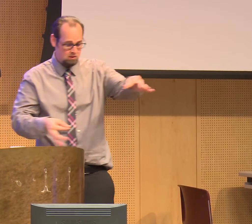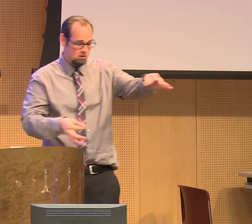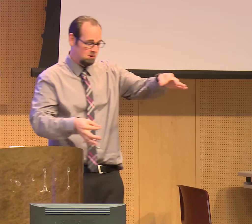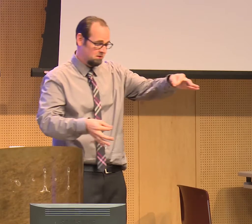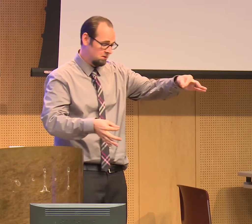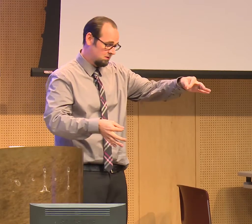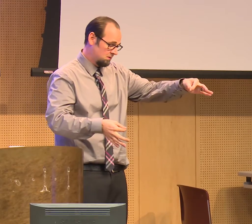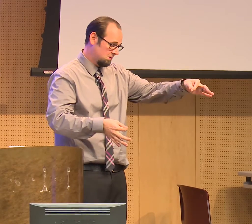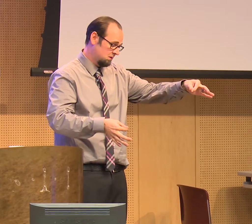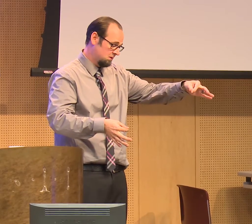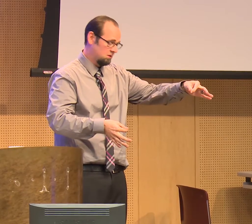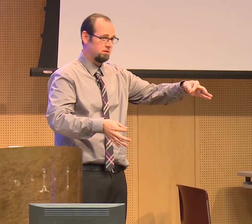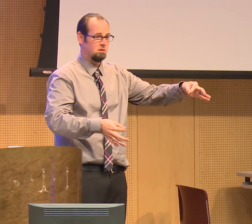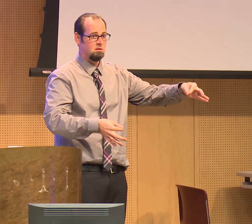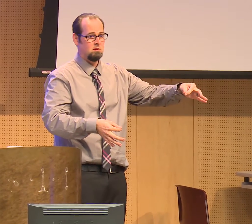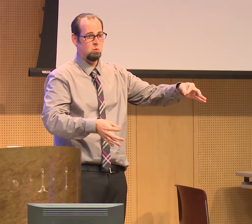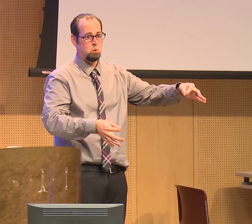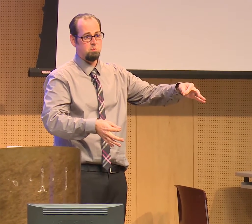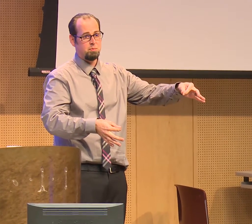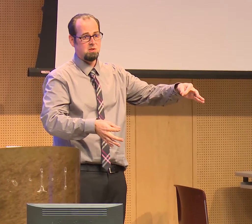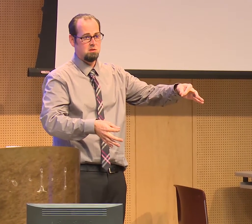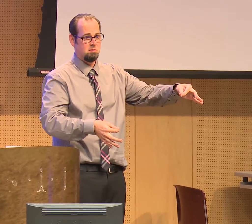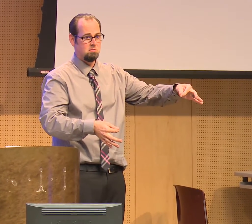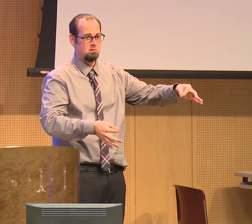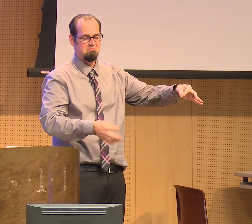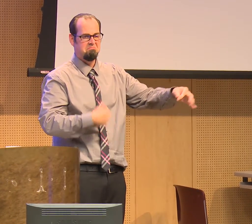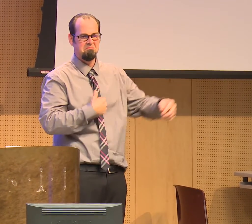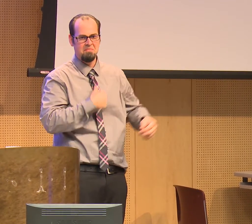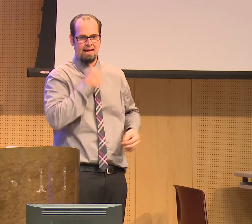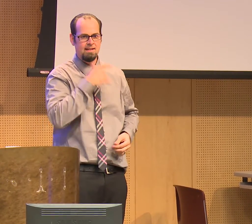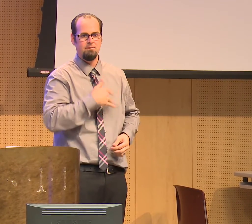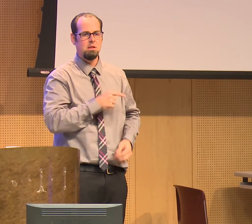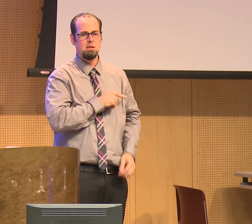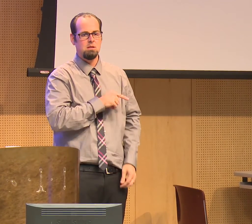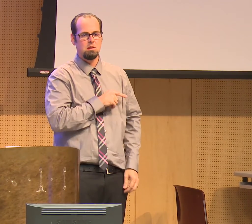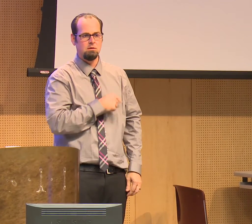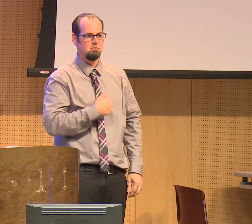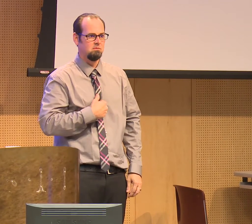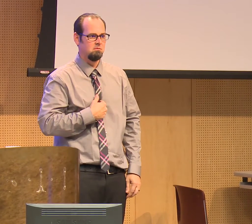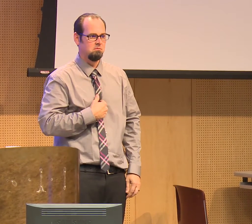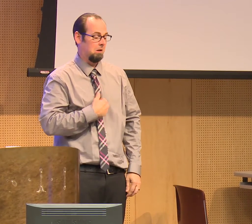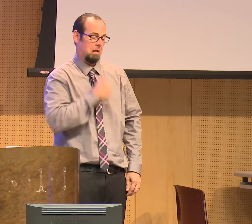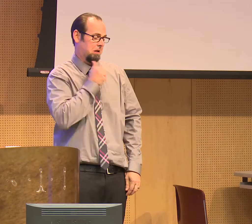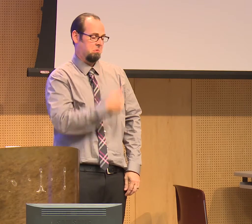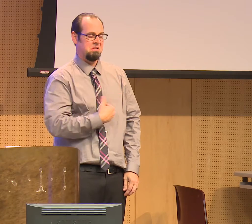note, and it was kind of, oops. I kind of didn't feel guilty, though.